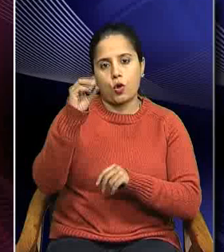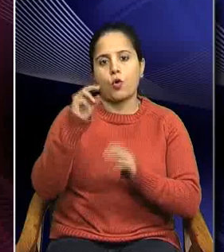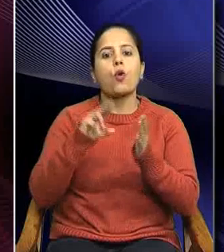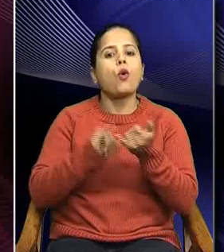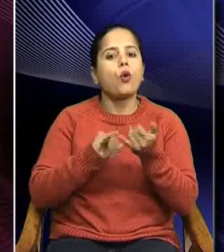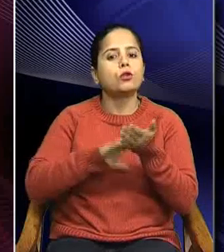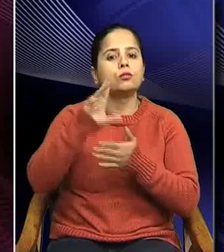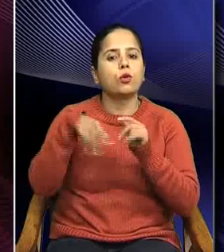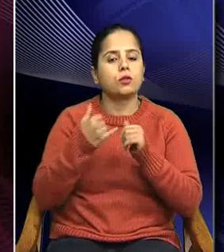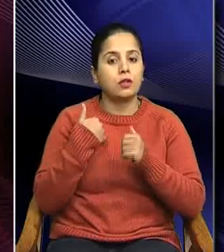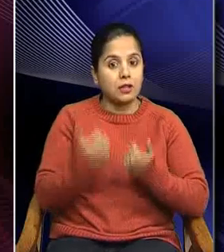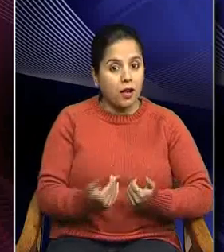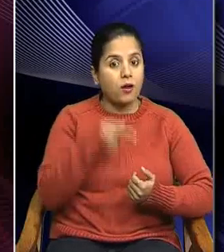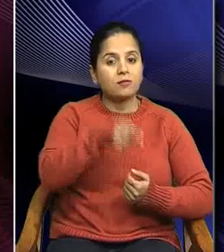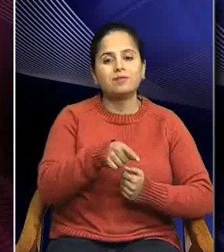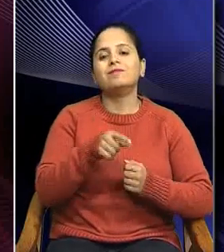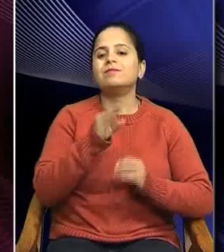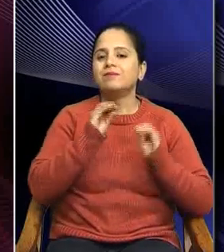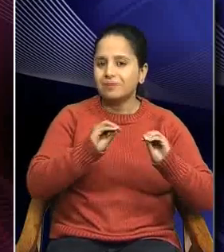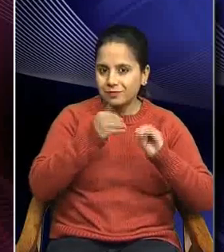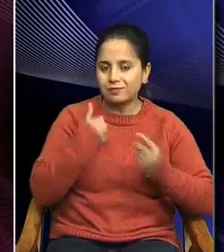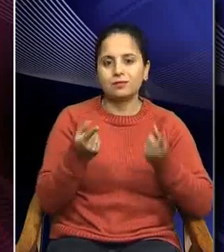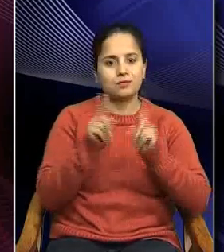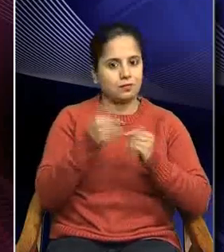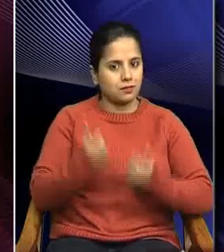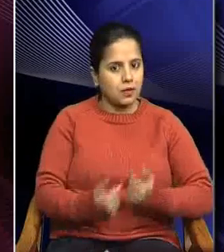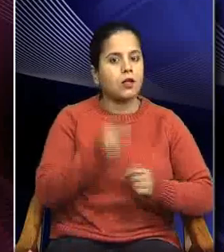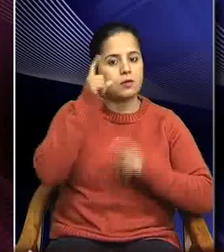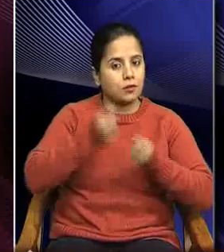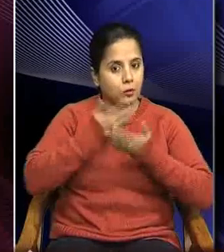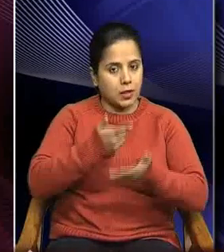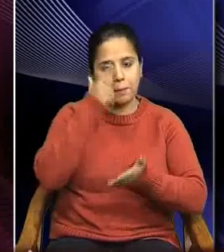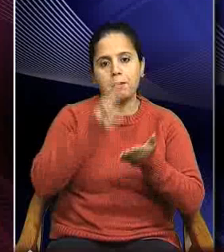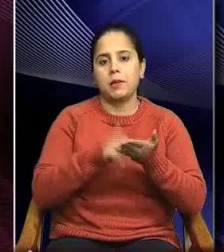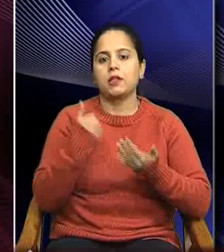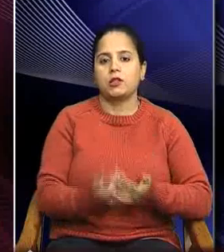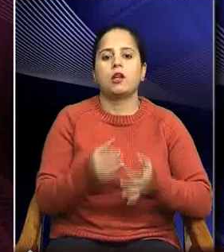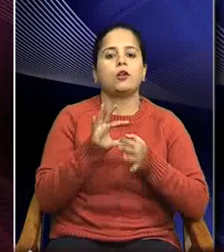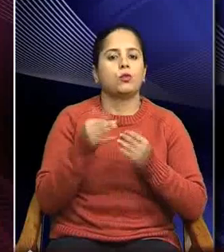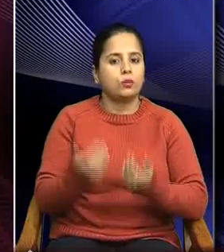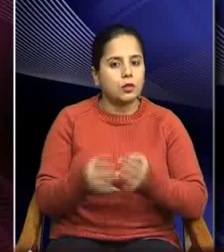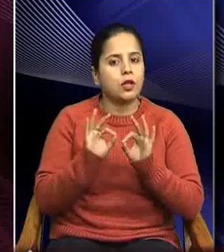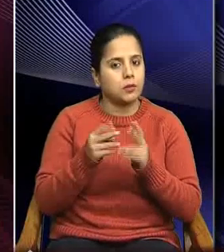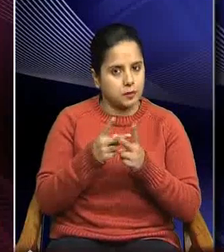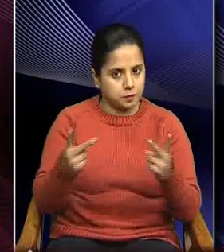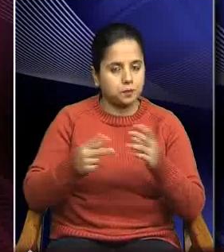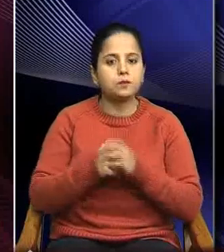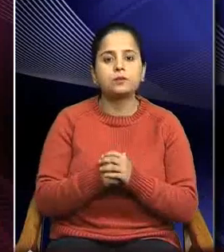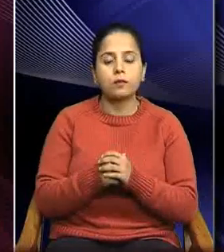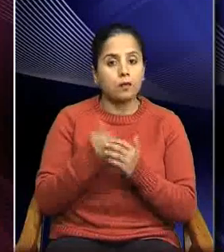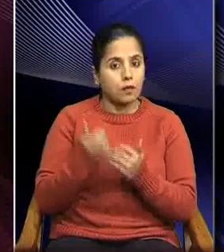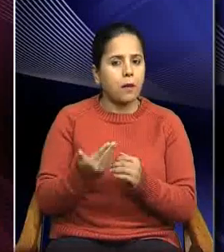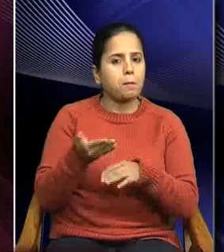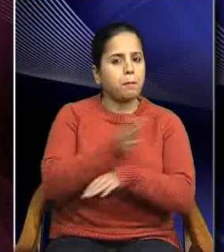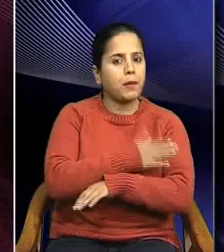me in this exercise through symbolic expression is Manisha Sharma. And in the